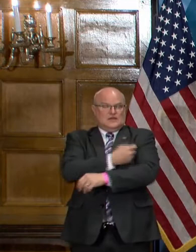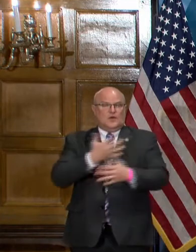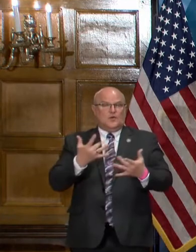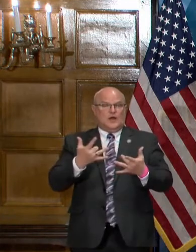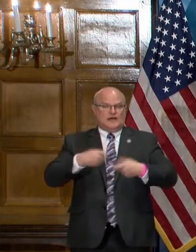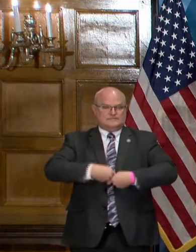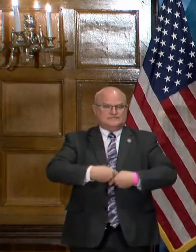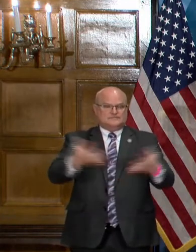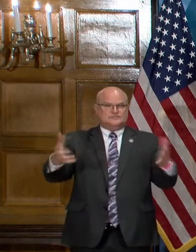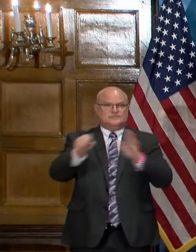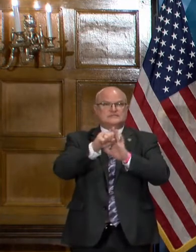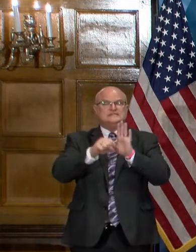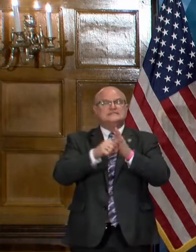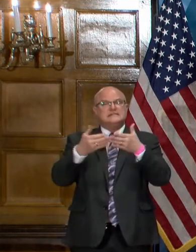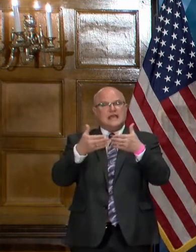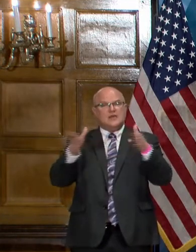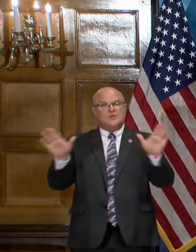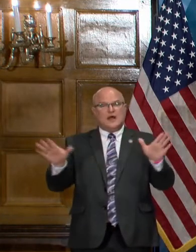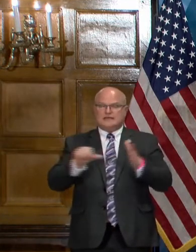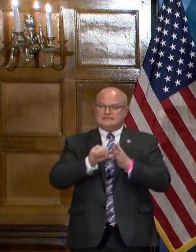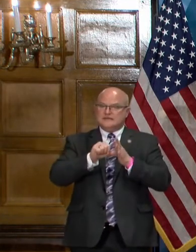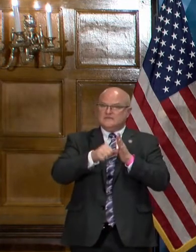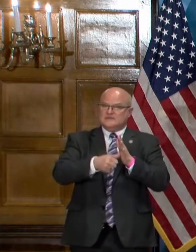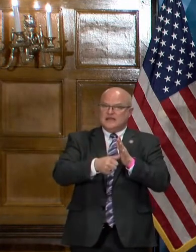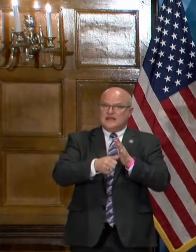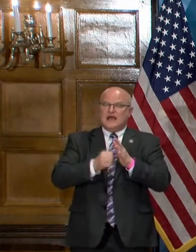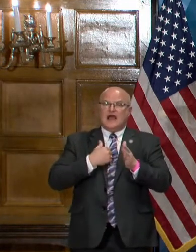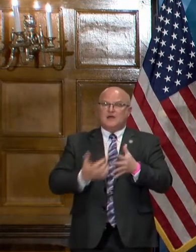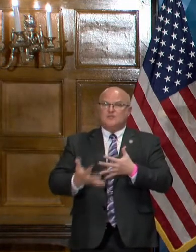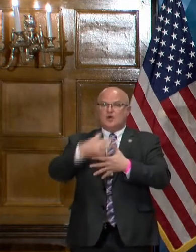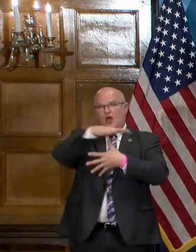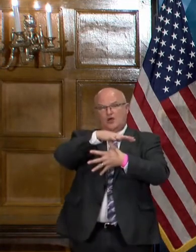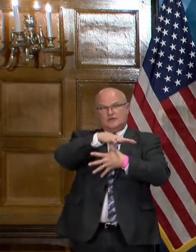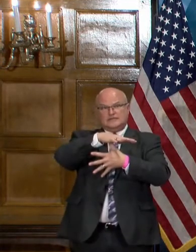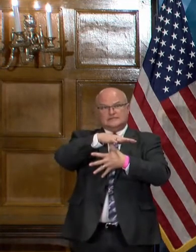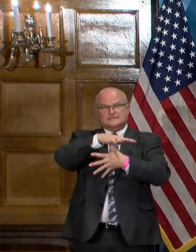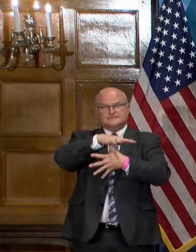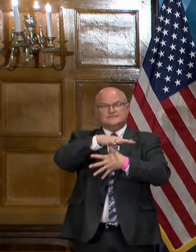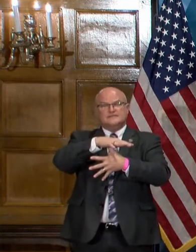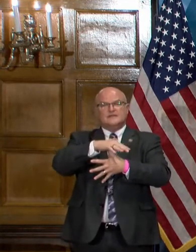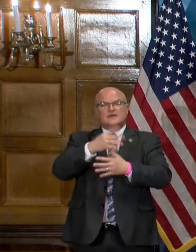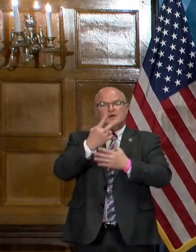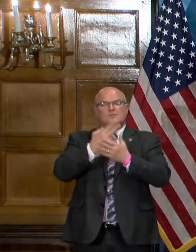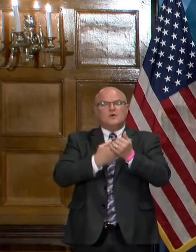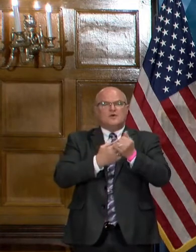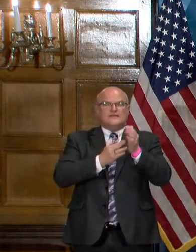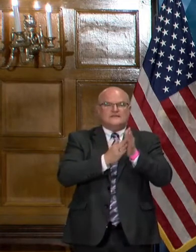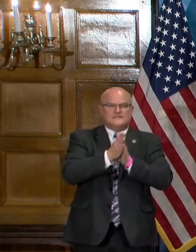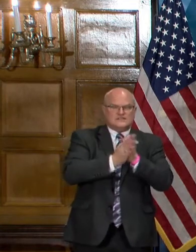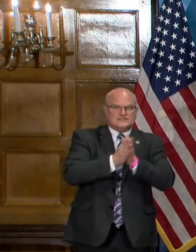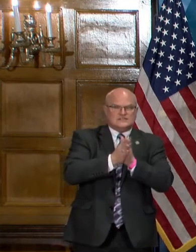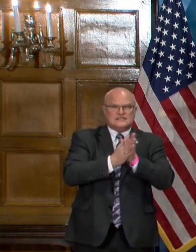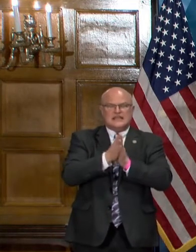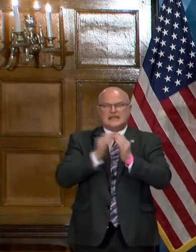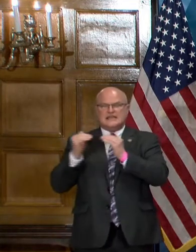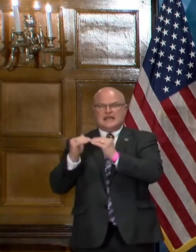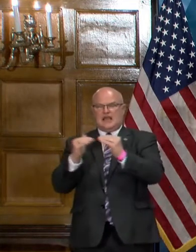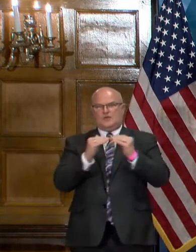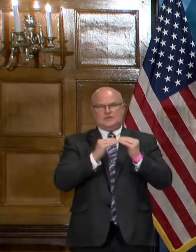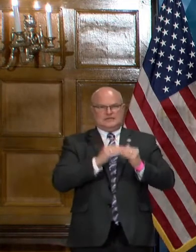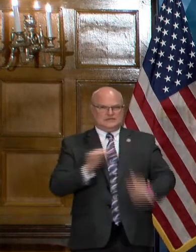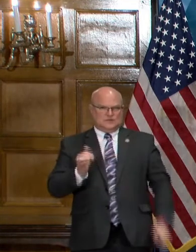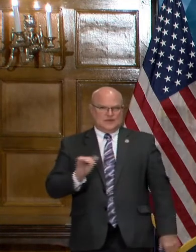distributing statewide, emphasizing our priorities and both efficiency and equity as